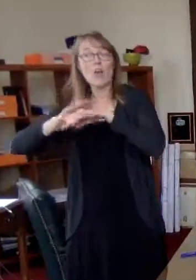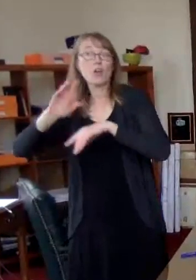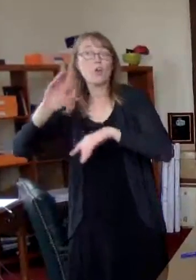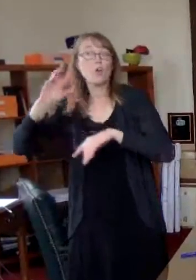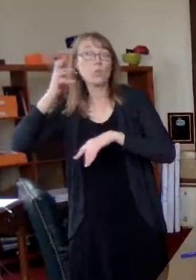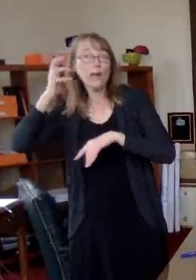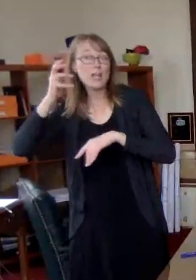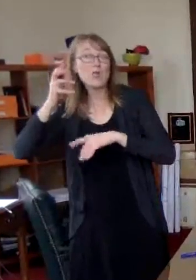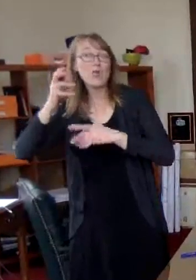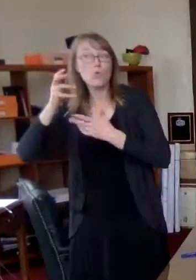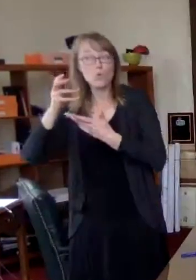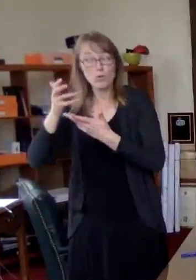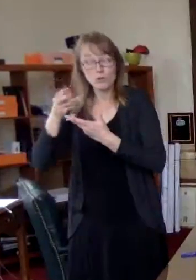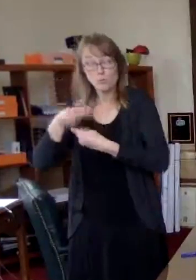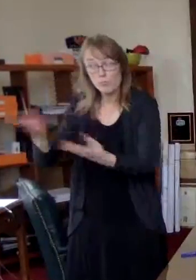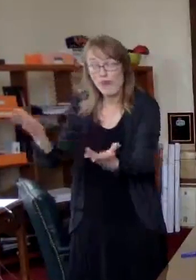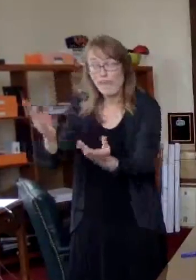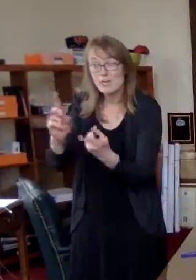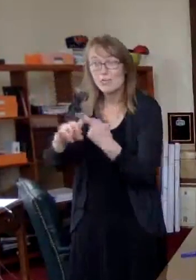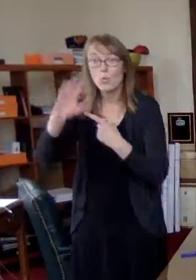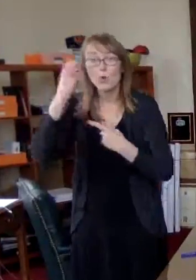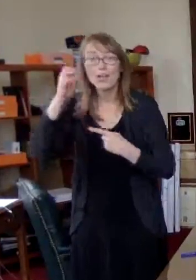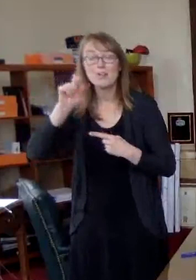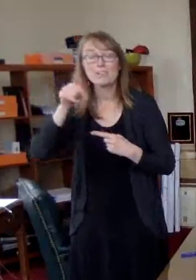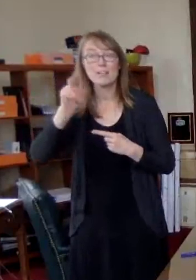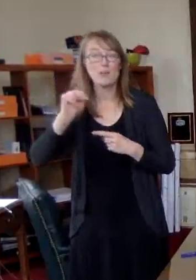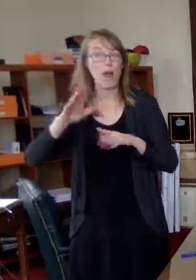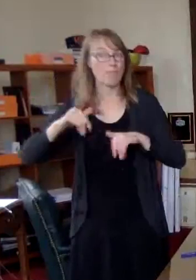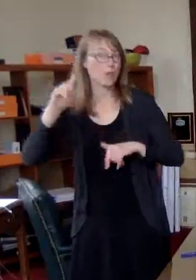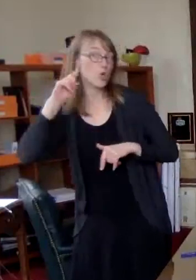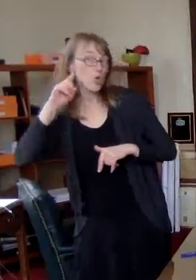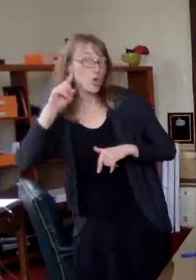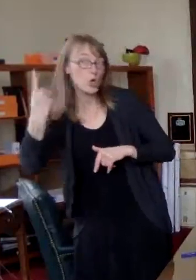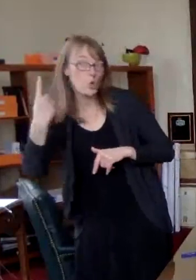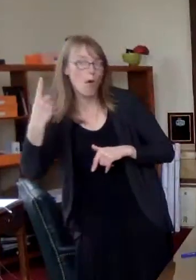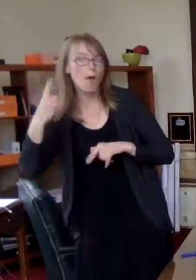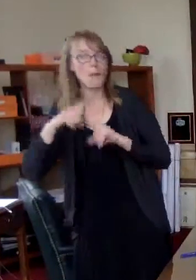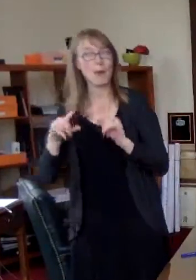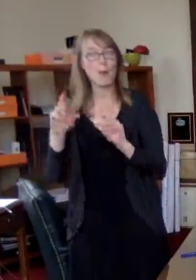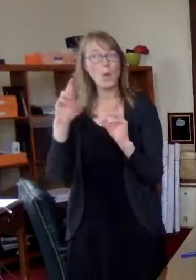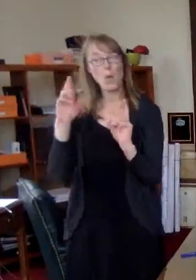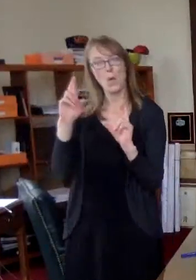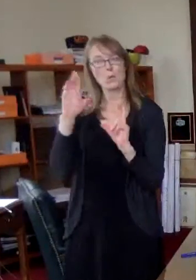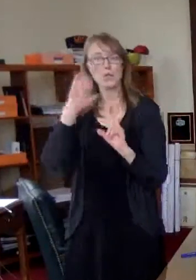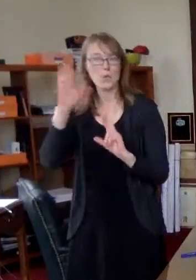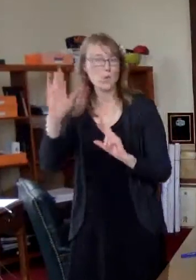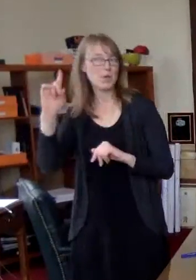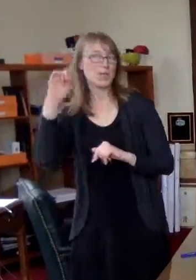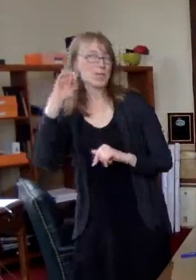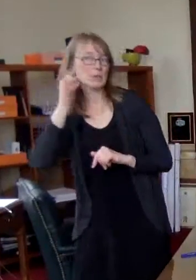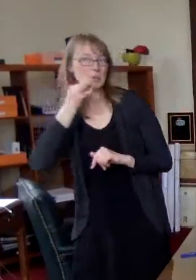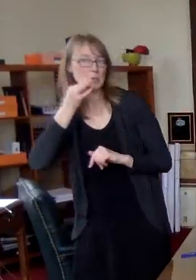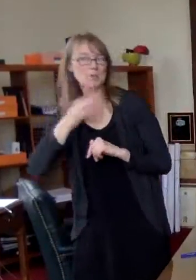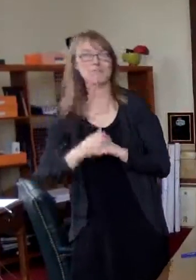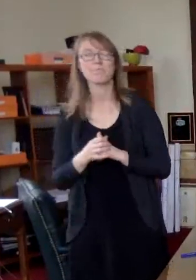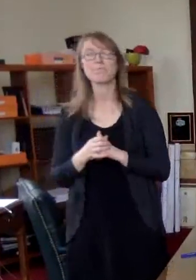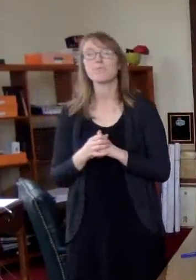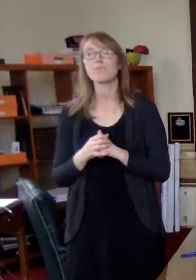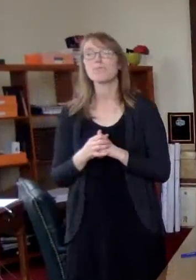played yet, but I hope to. A few more questions, Mayor. Can you talk about SNAP benefits for people